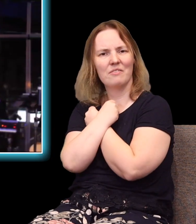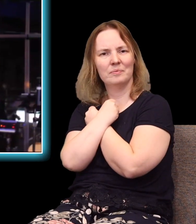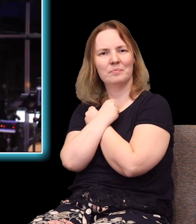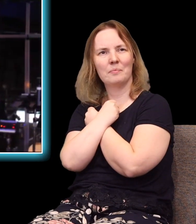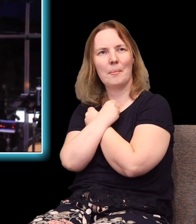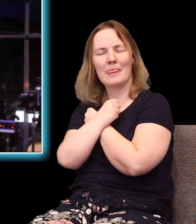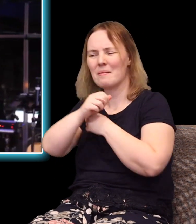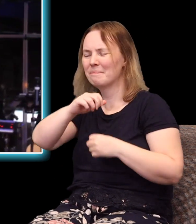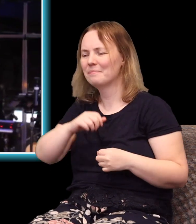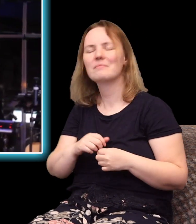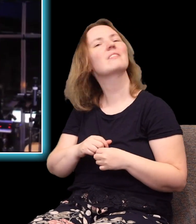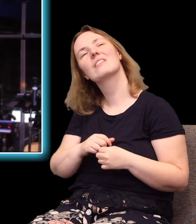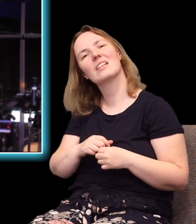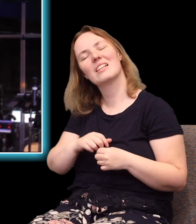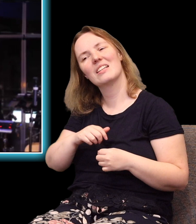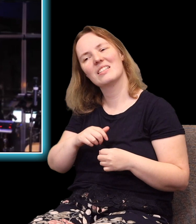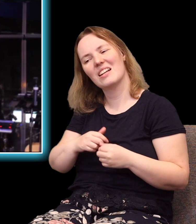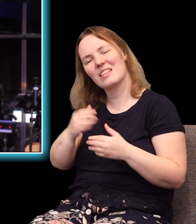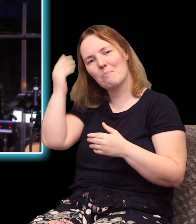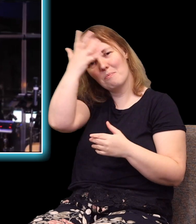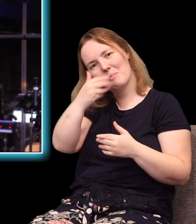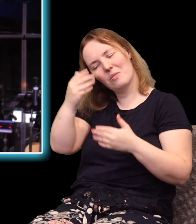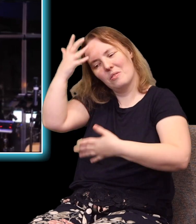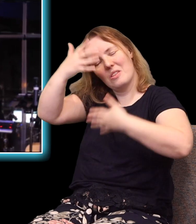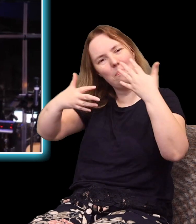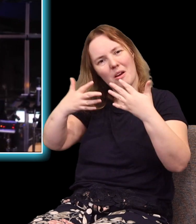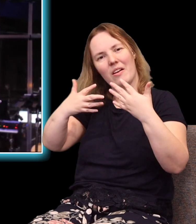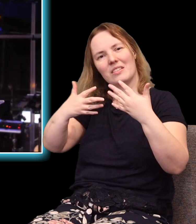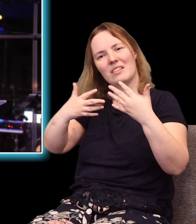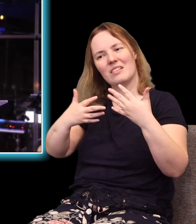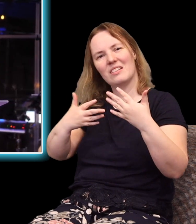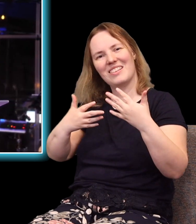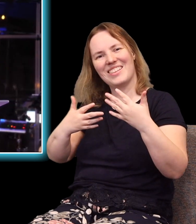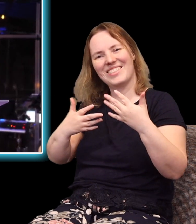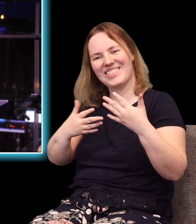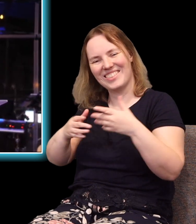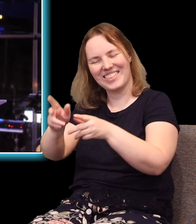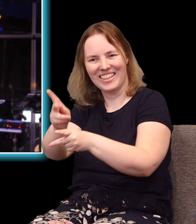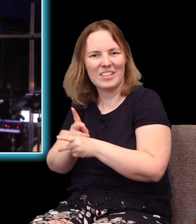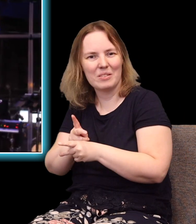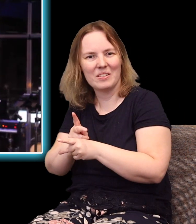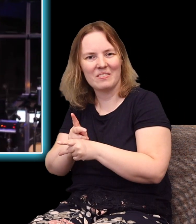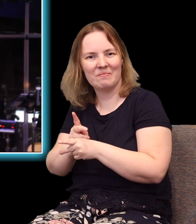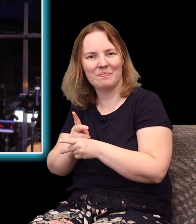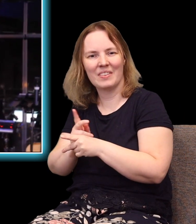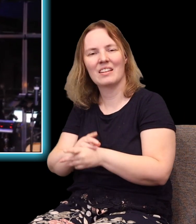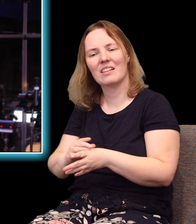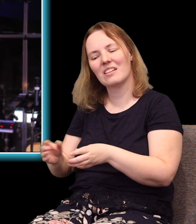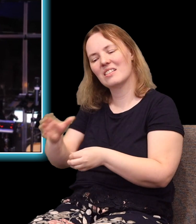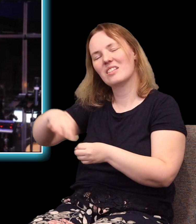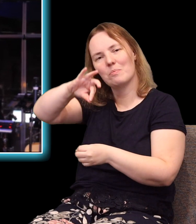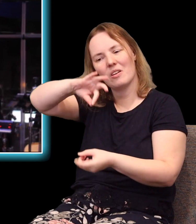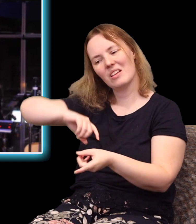want to stay attractive as best you can, but that's not where the main attraction is. But the interesting thing is, Paul is saying in our spiritual